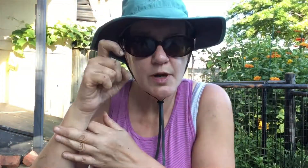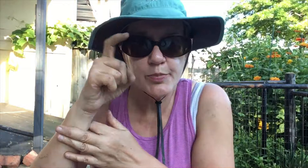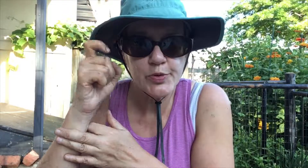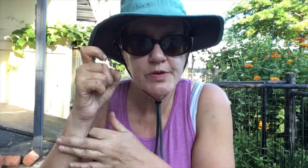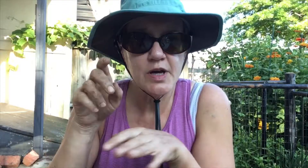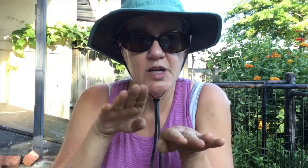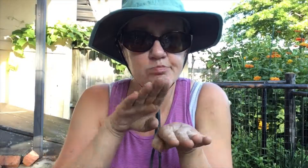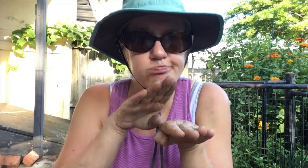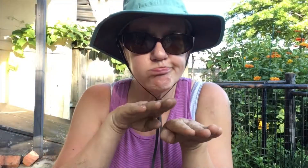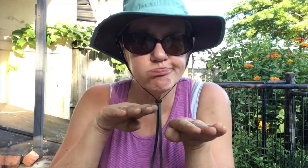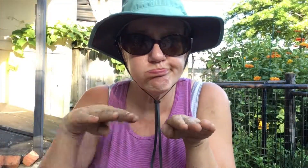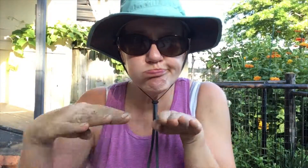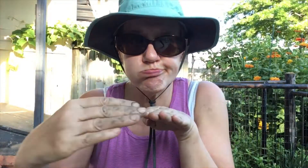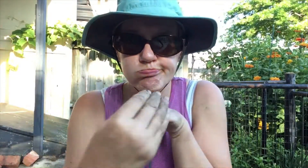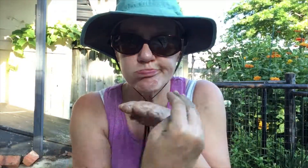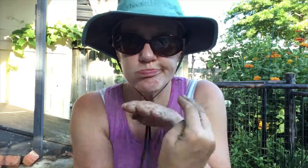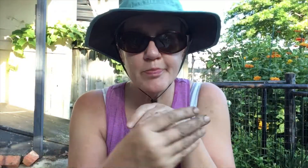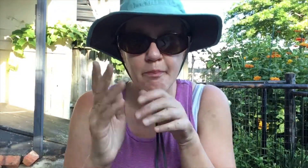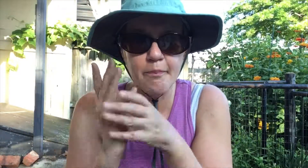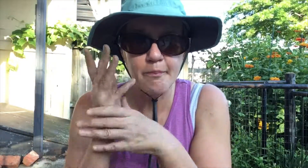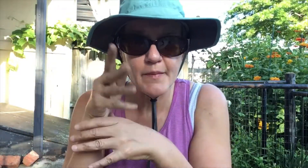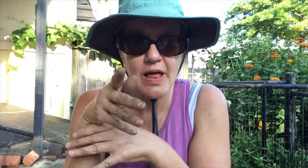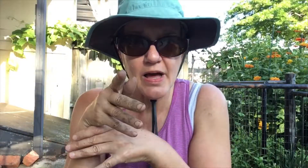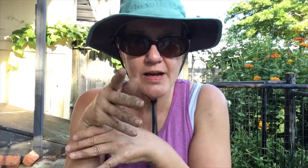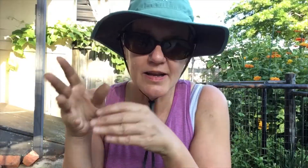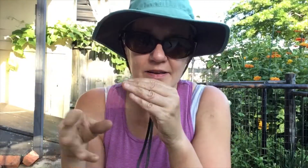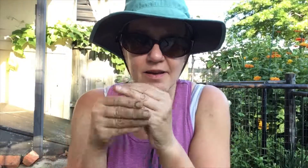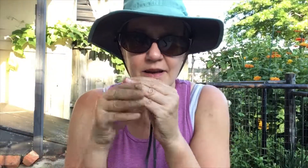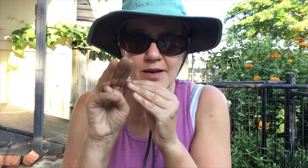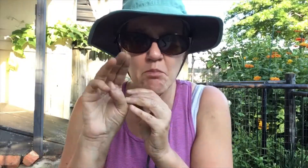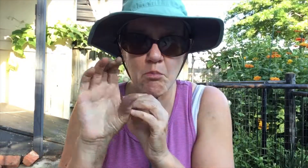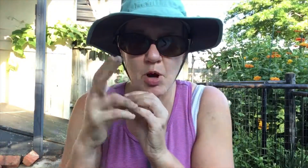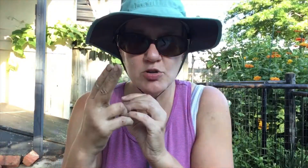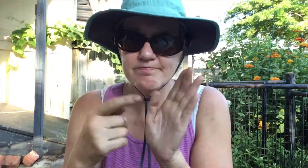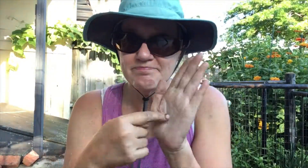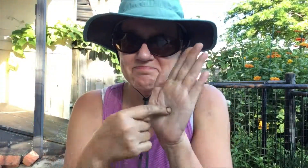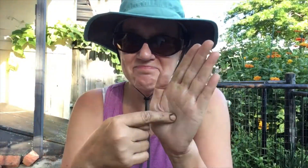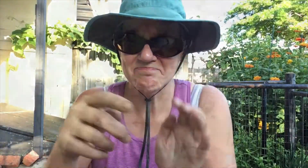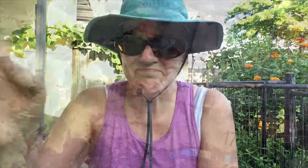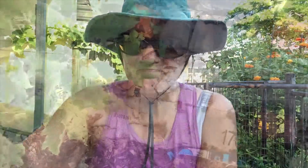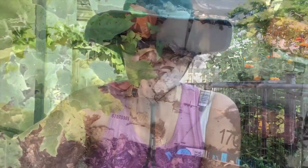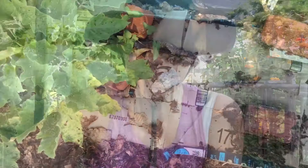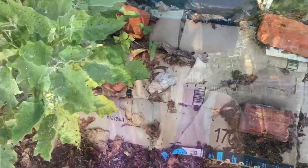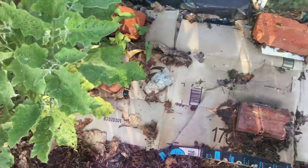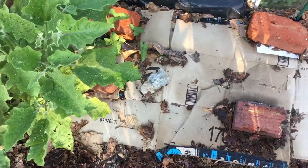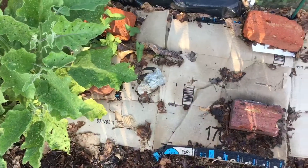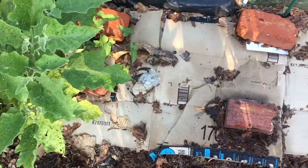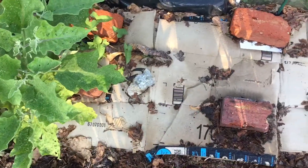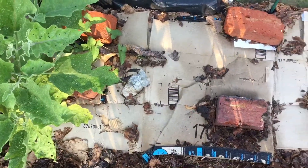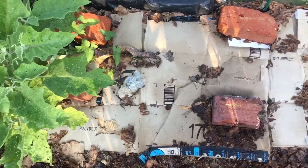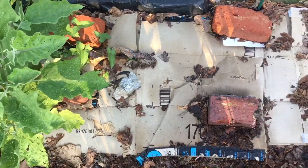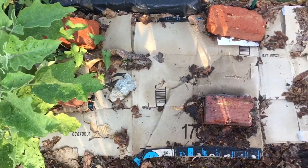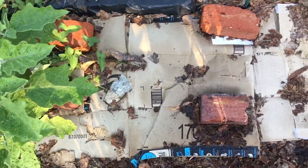then through the summer, yes, you could take boxes and put them around your plant and mulch them. Let me show